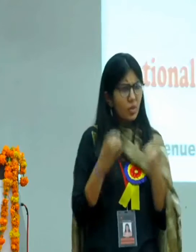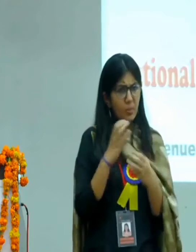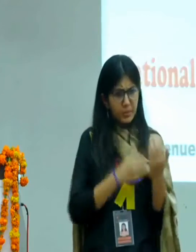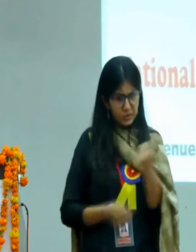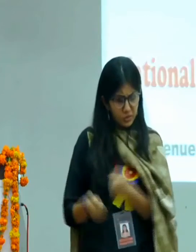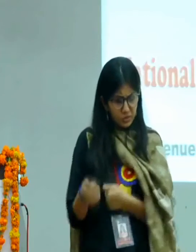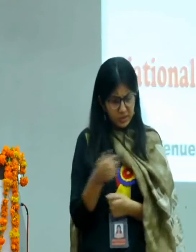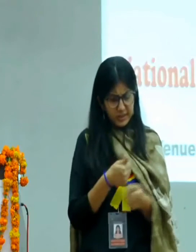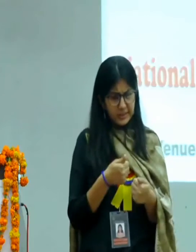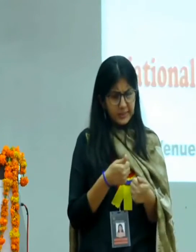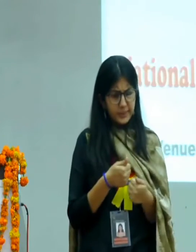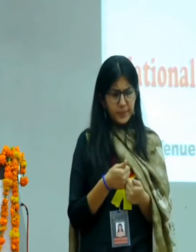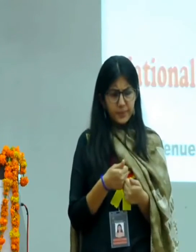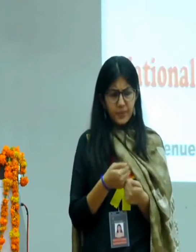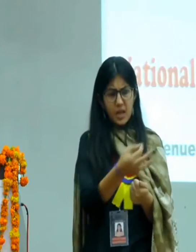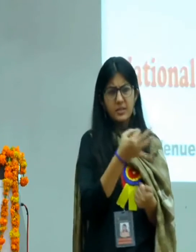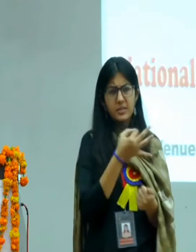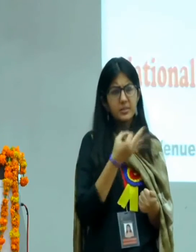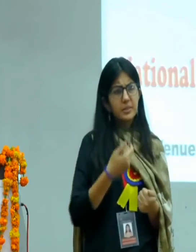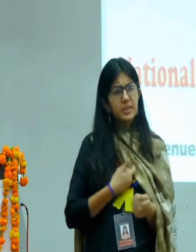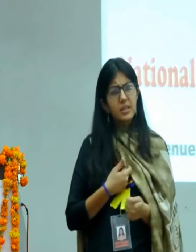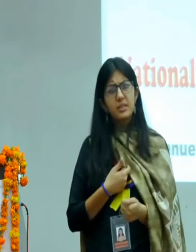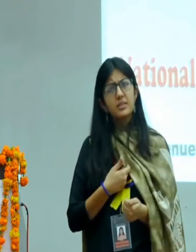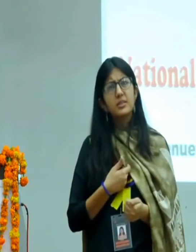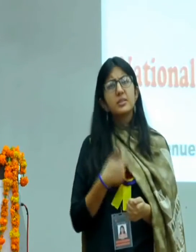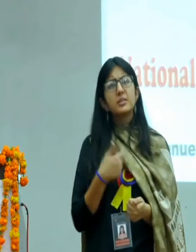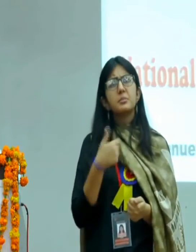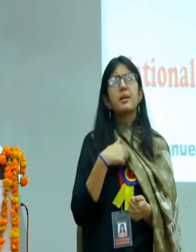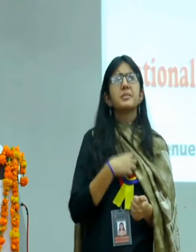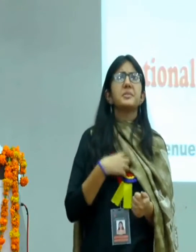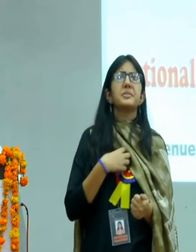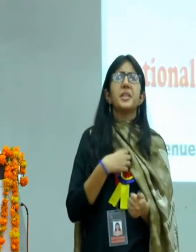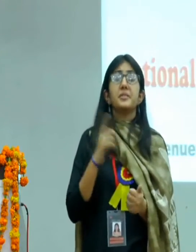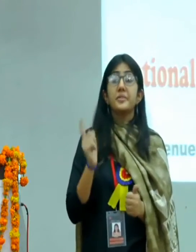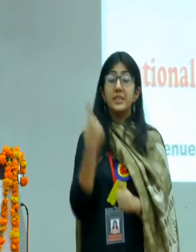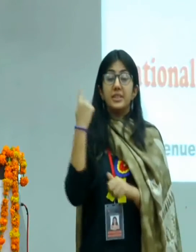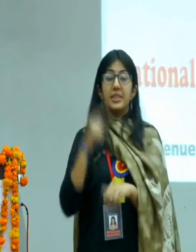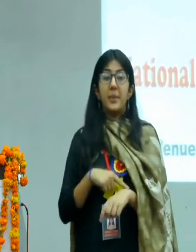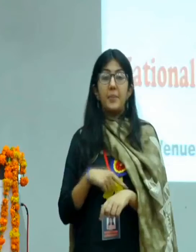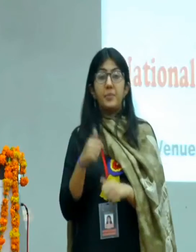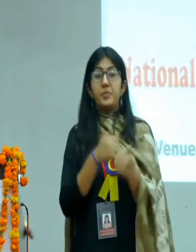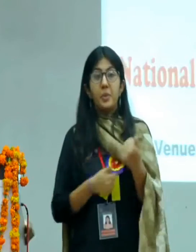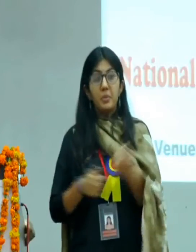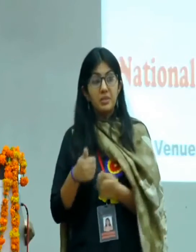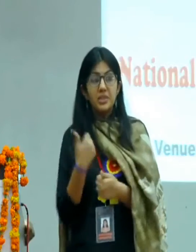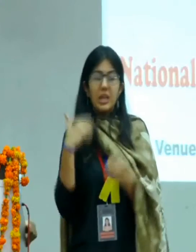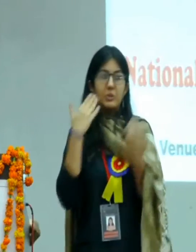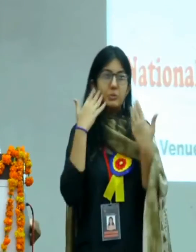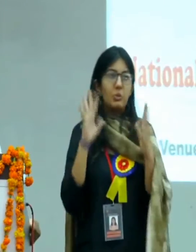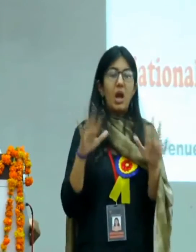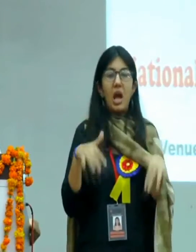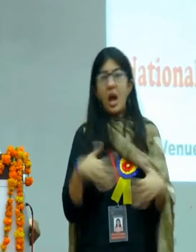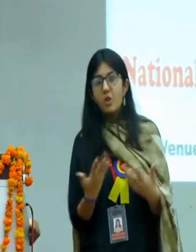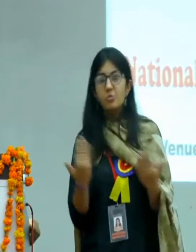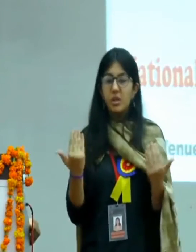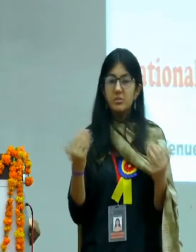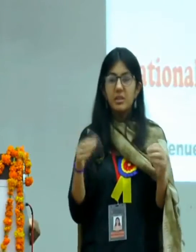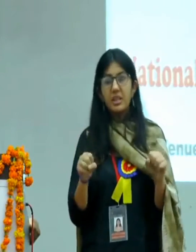to do this, it was for us first time, and we are not sure how to do,